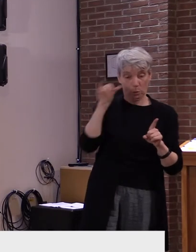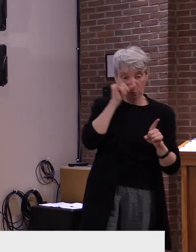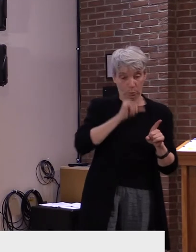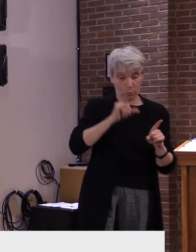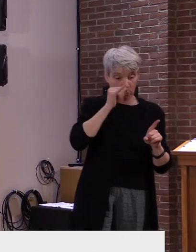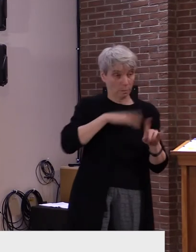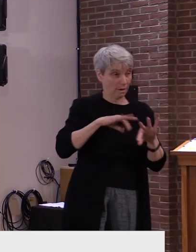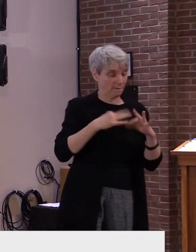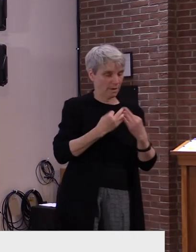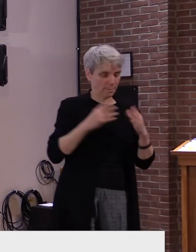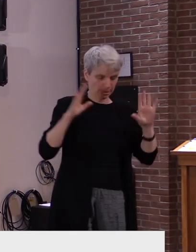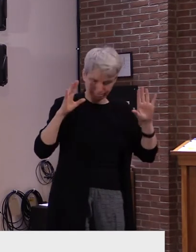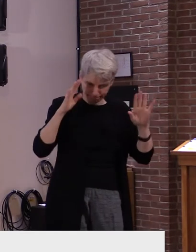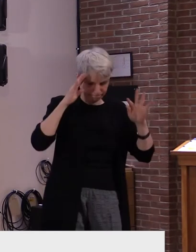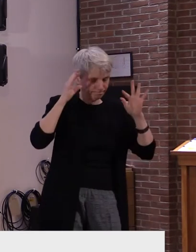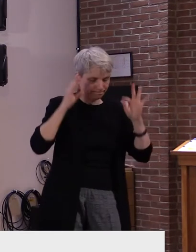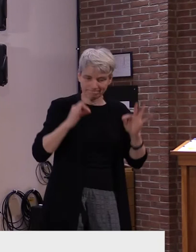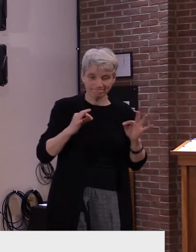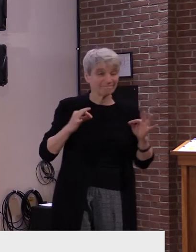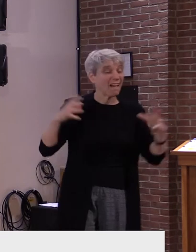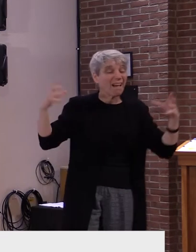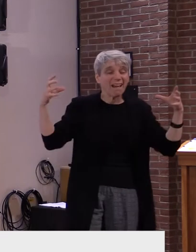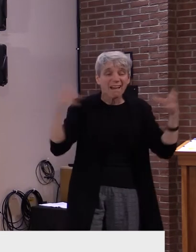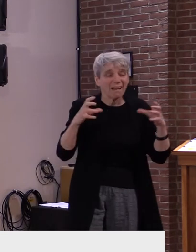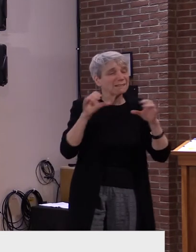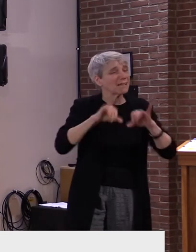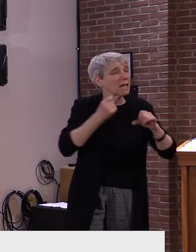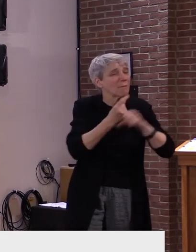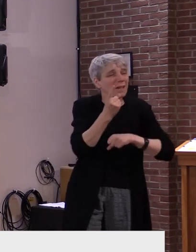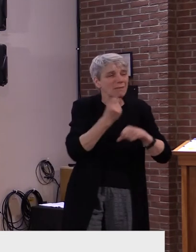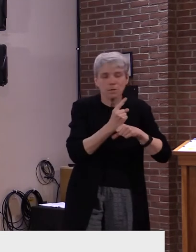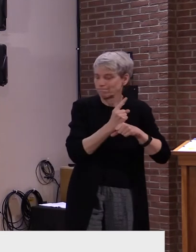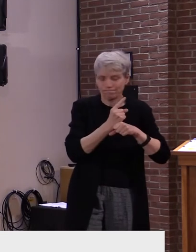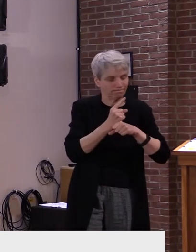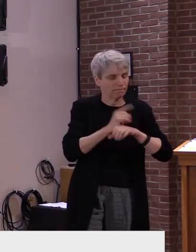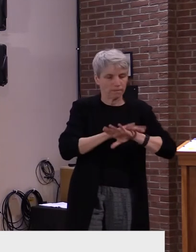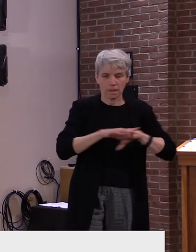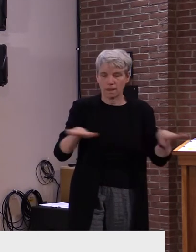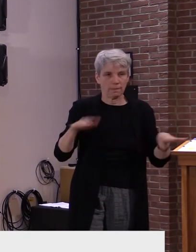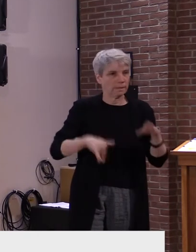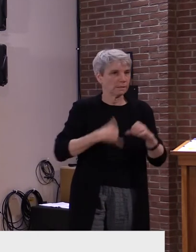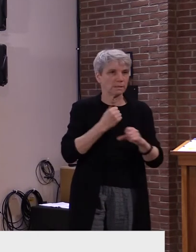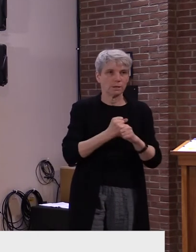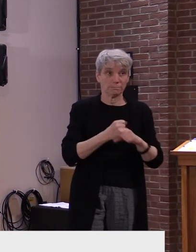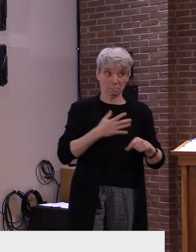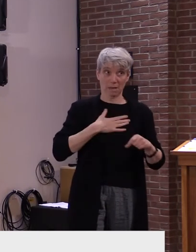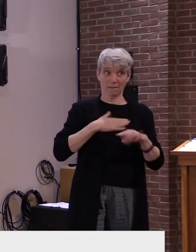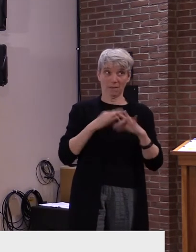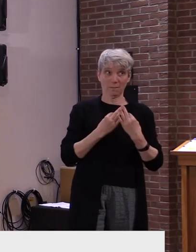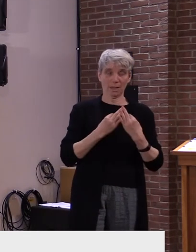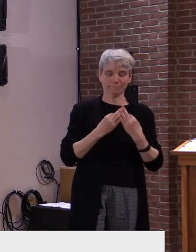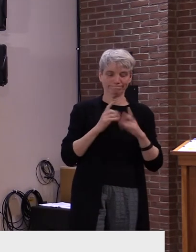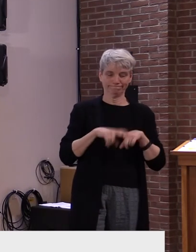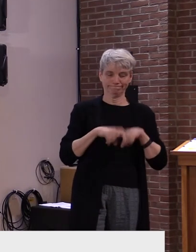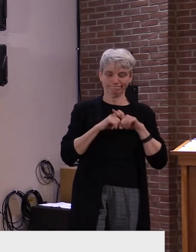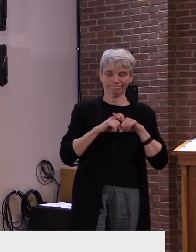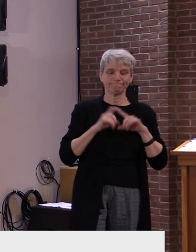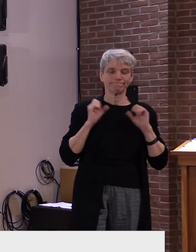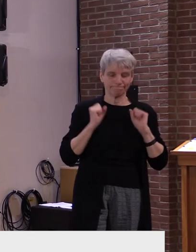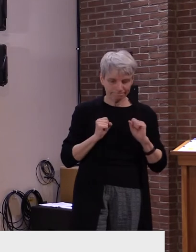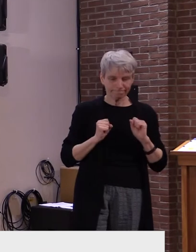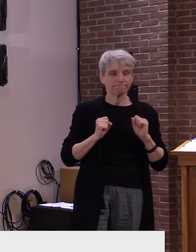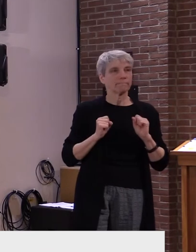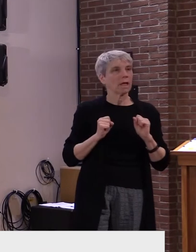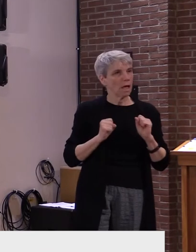family not to celebrate together in the traditional way you'll see that there is just a lot to lose and if you make the